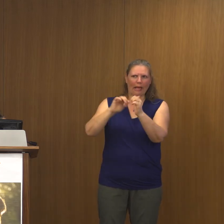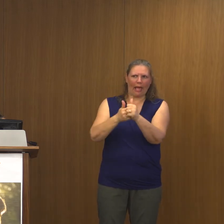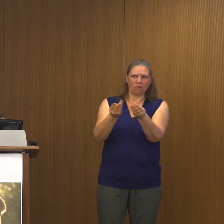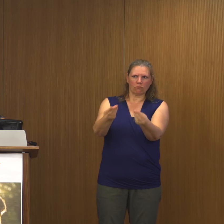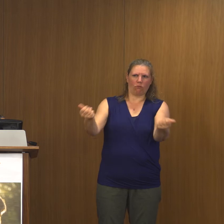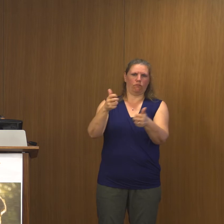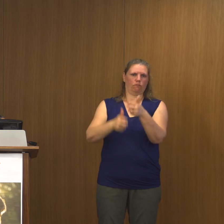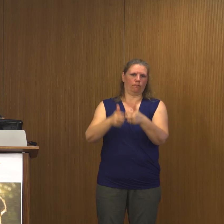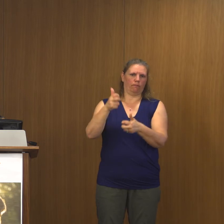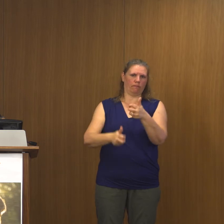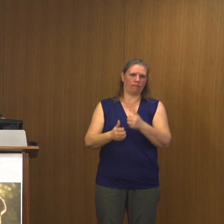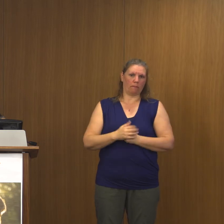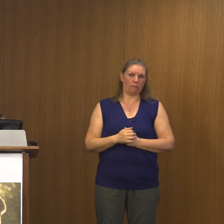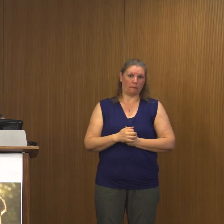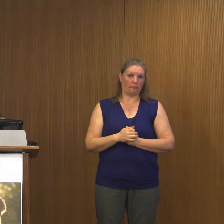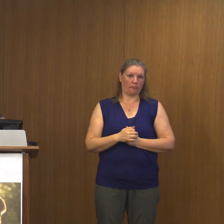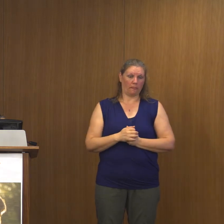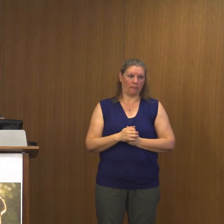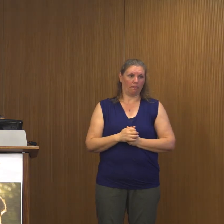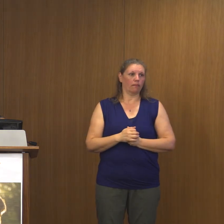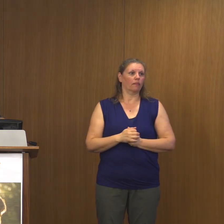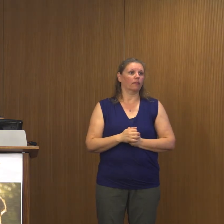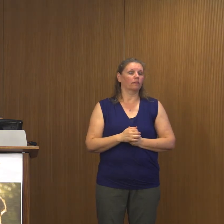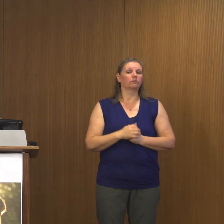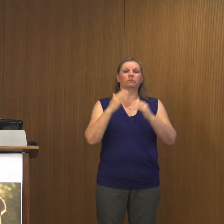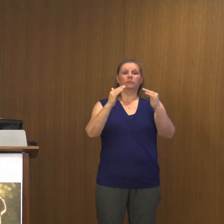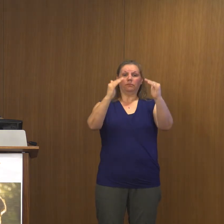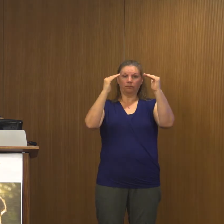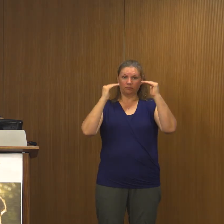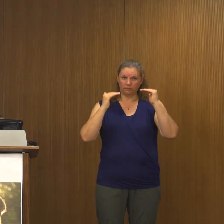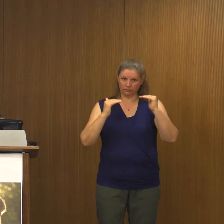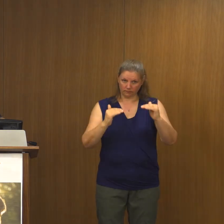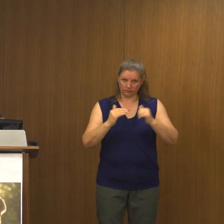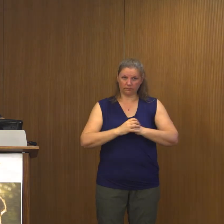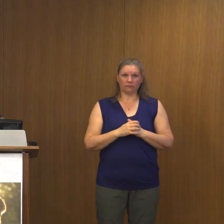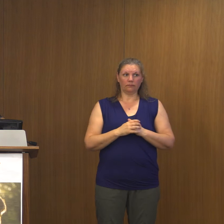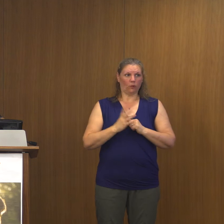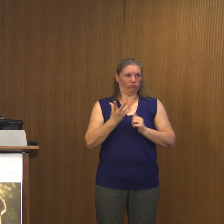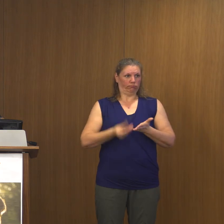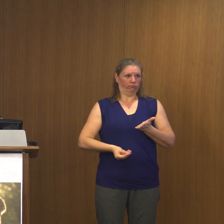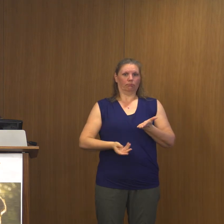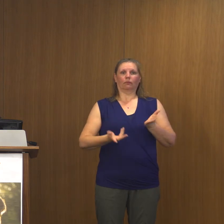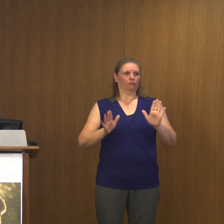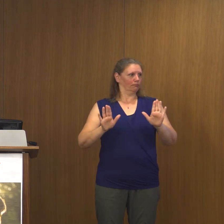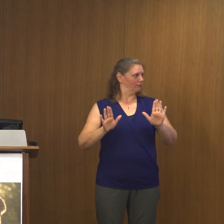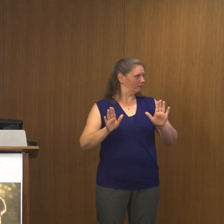validated during the research, okay? Then, very important,